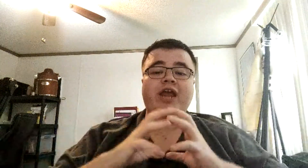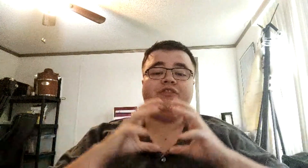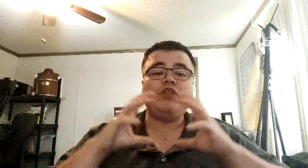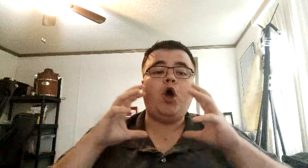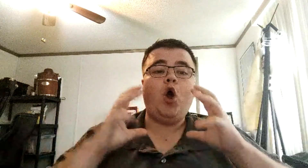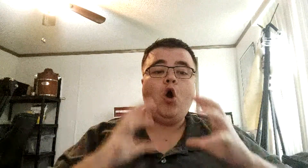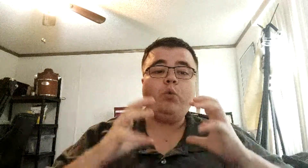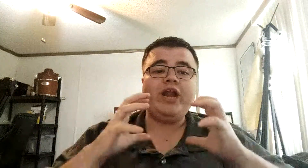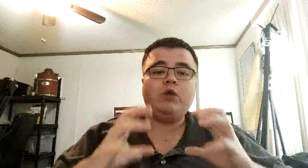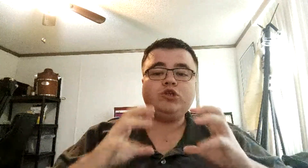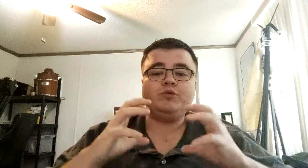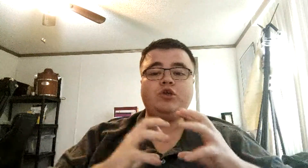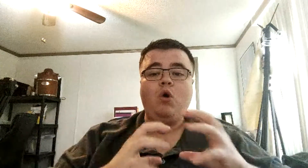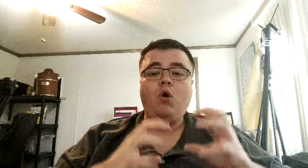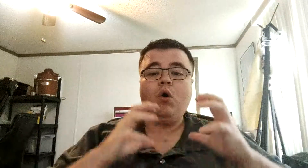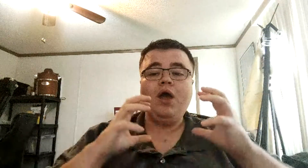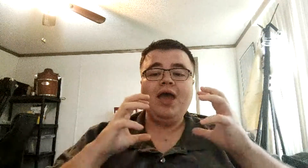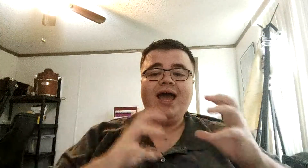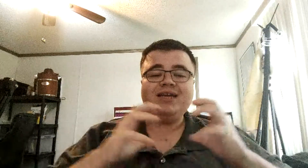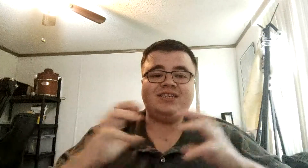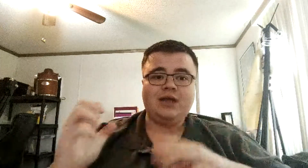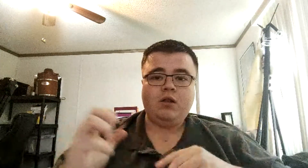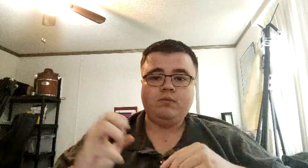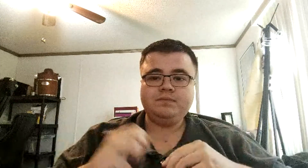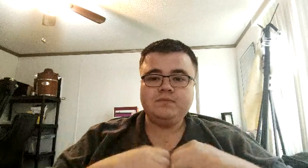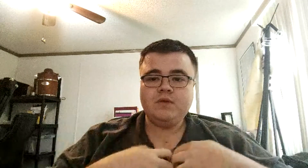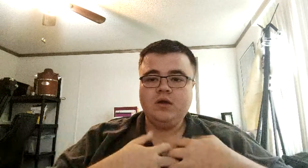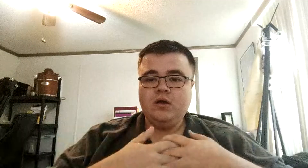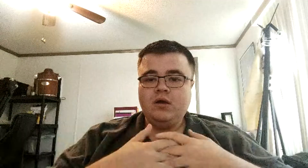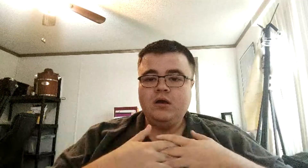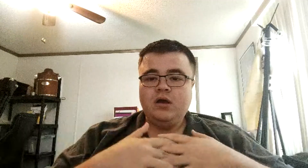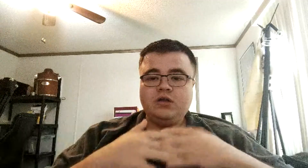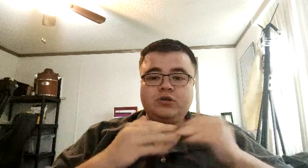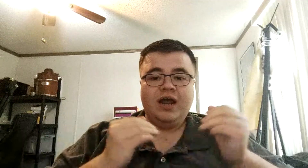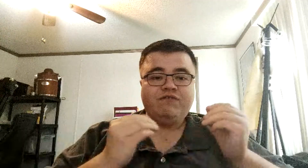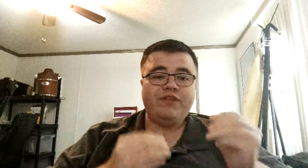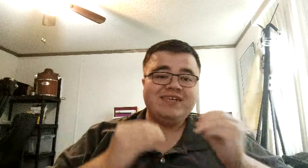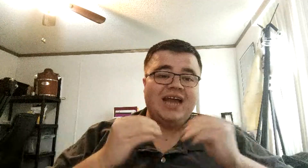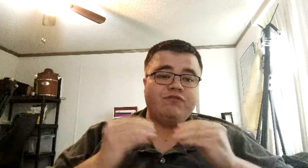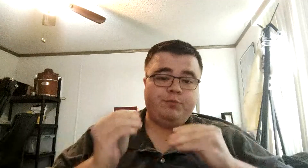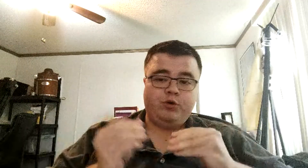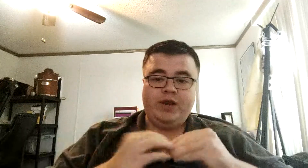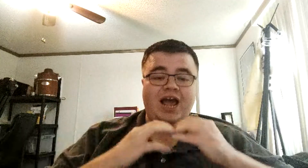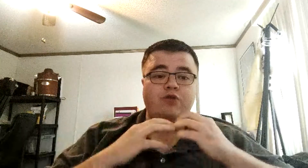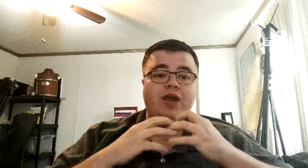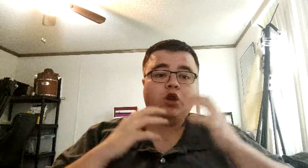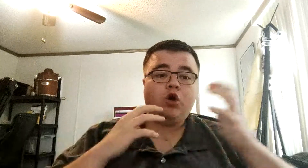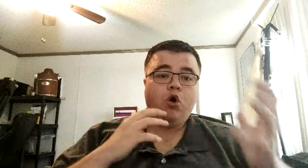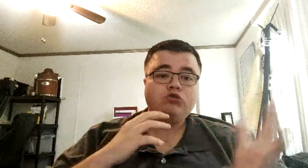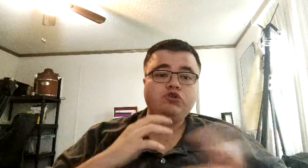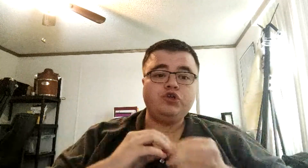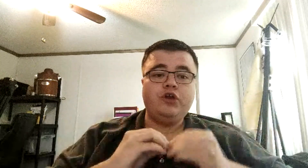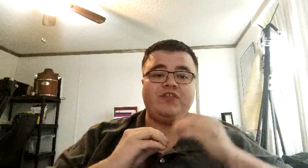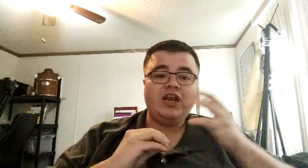creating their own language, which was called ASL. And for the deaf community, I create culture,